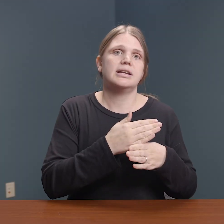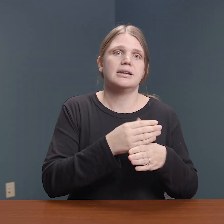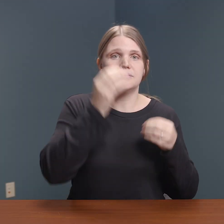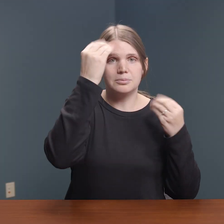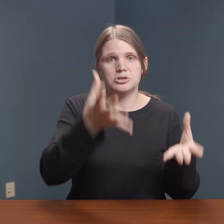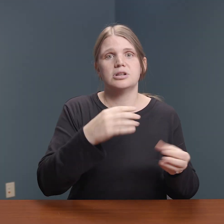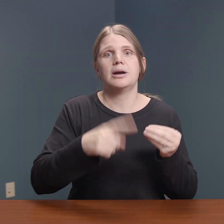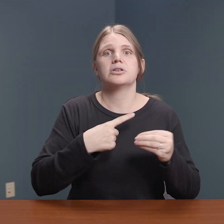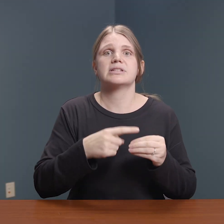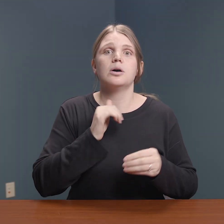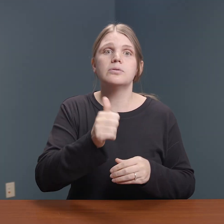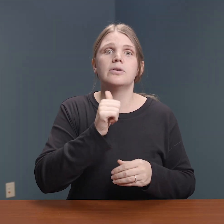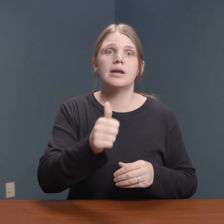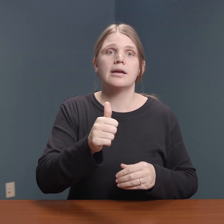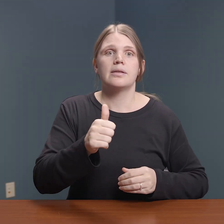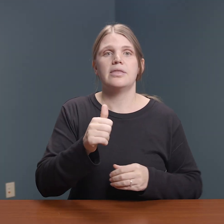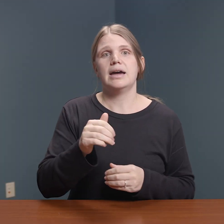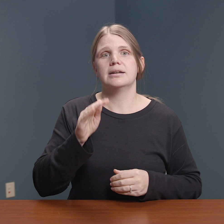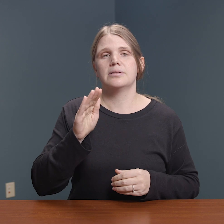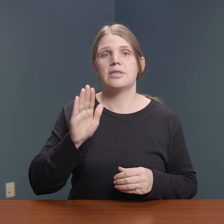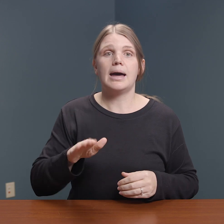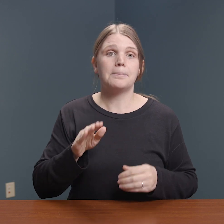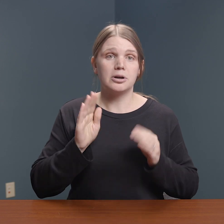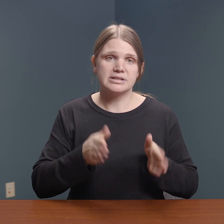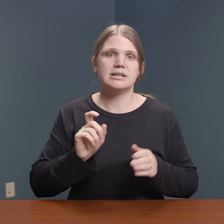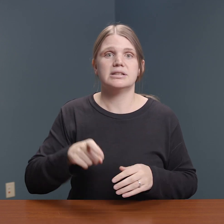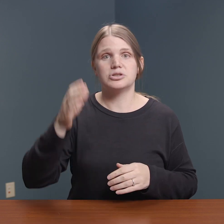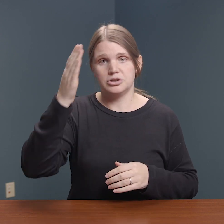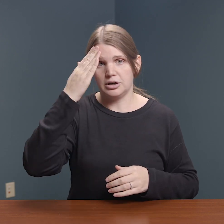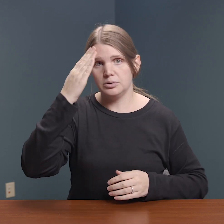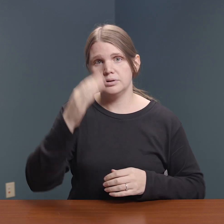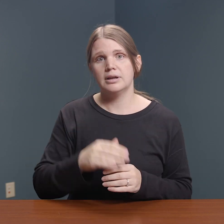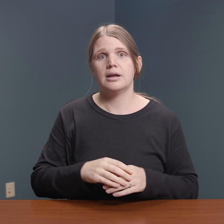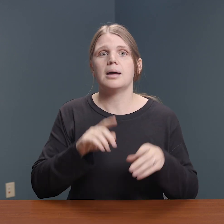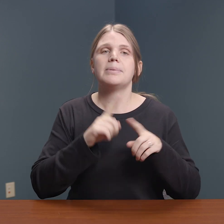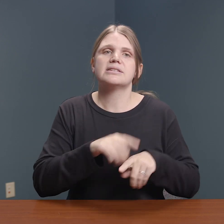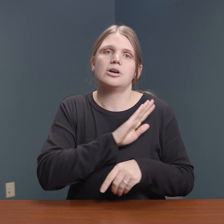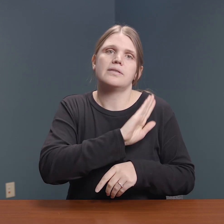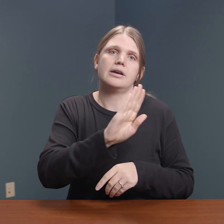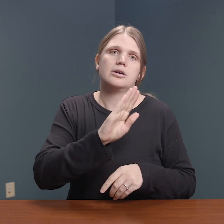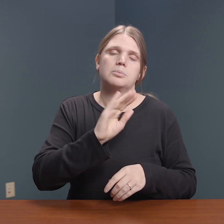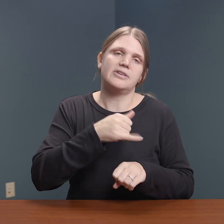sharing information about yourself that person needs to know based on their